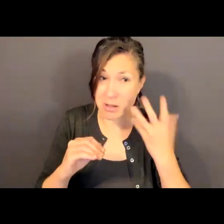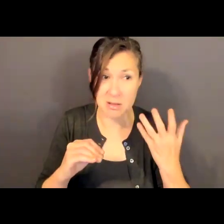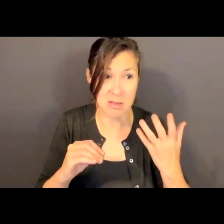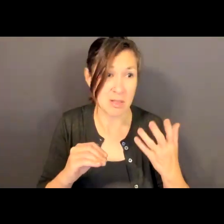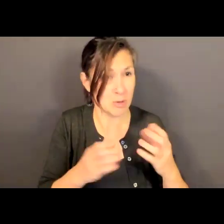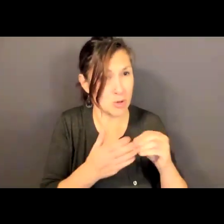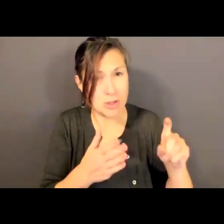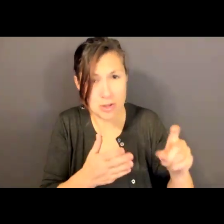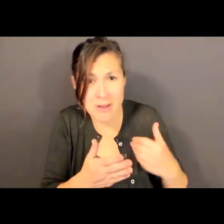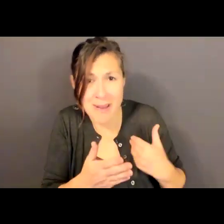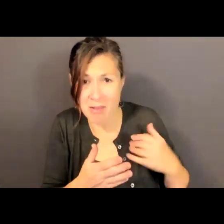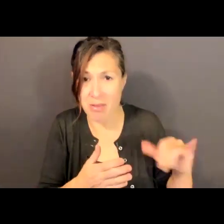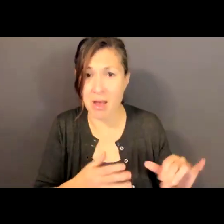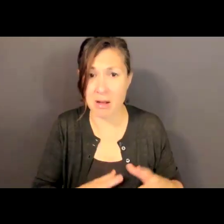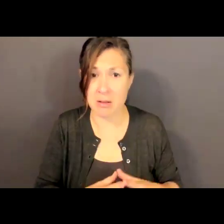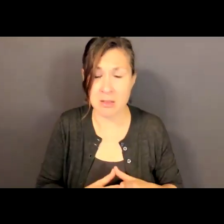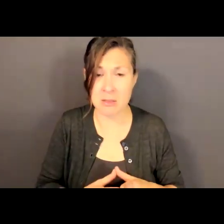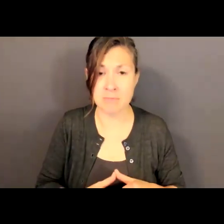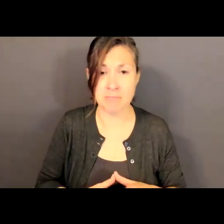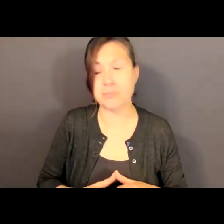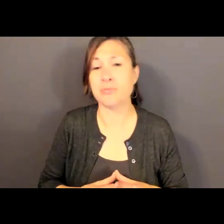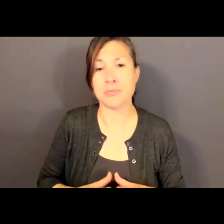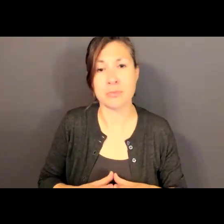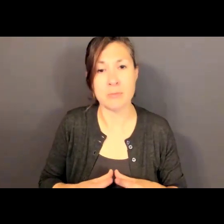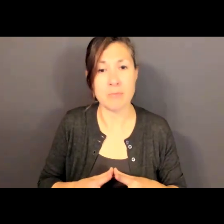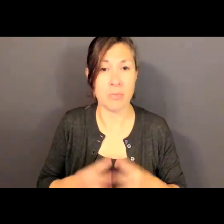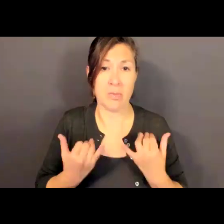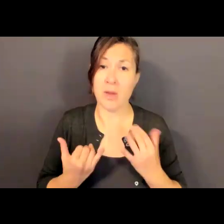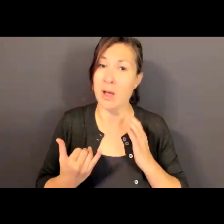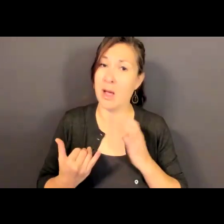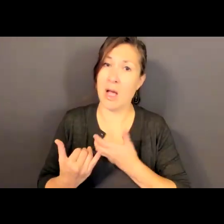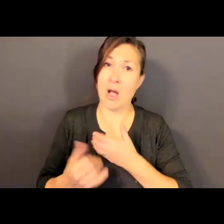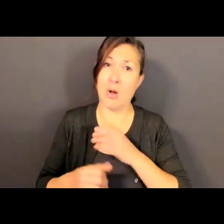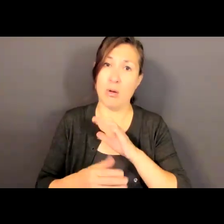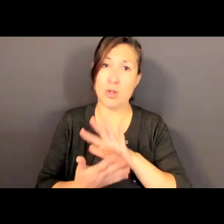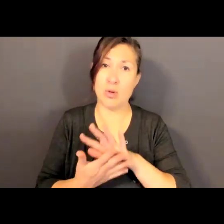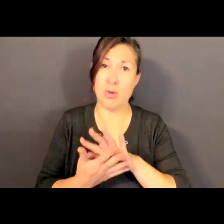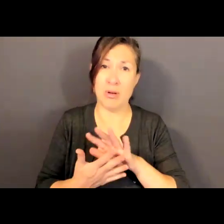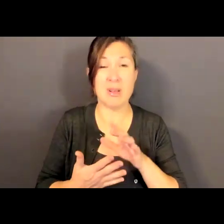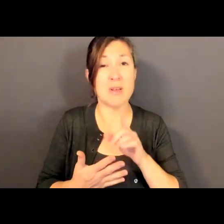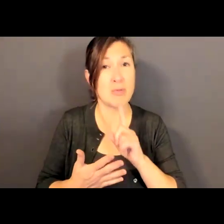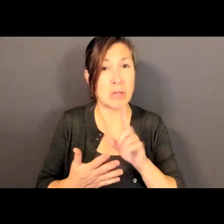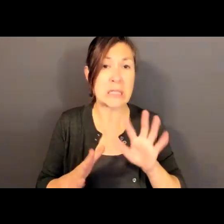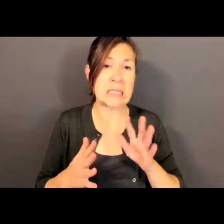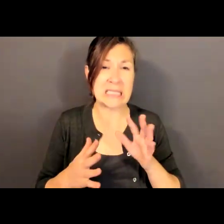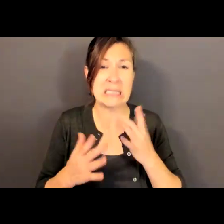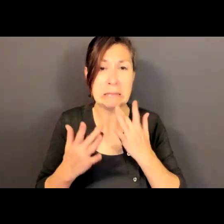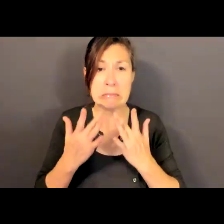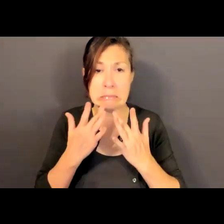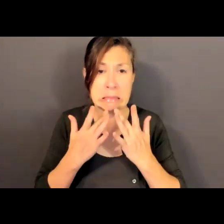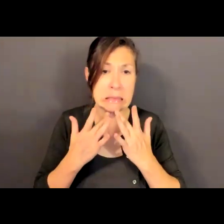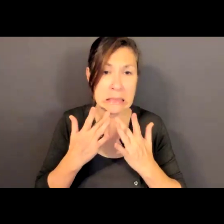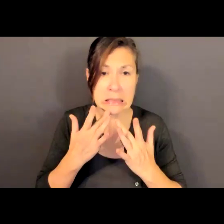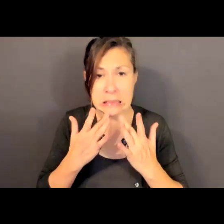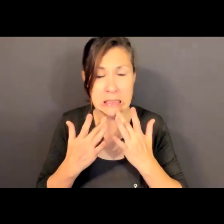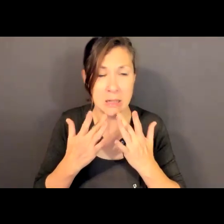And so right now we're sort of like at our school, we just fit You know, we're just making it, but one